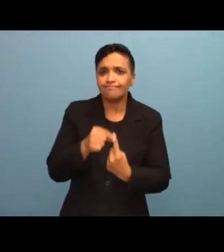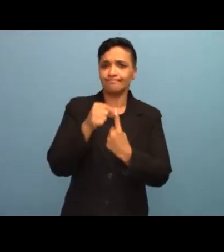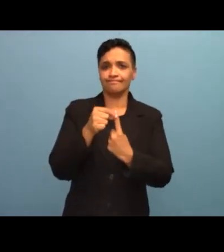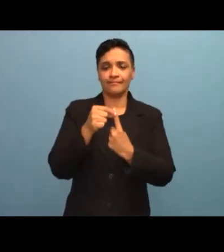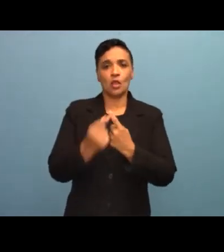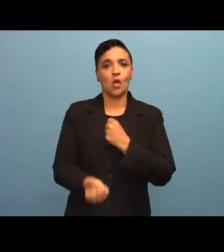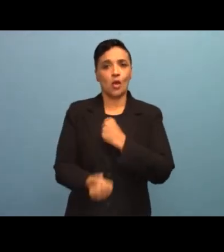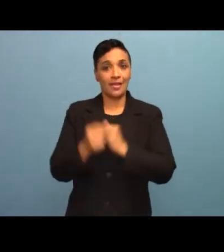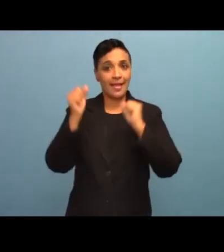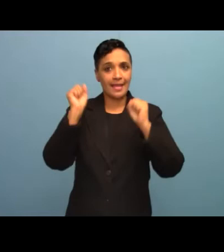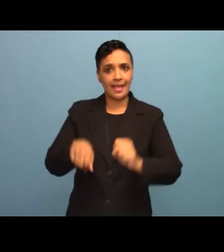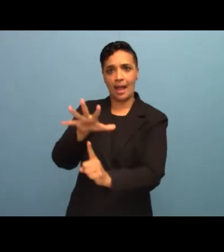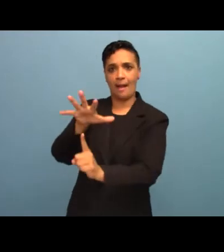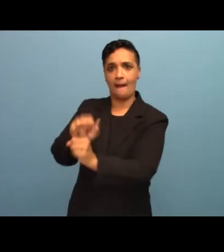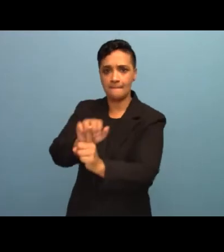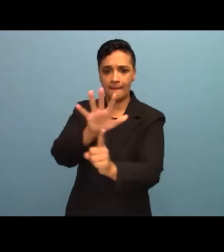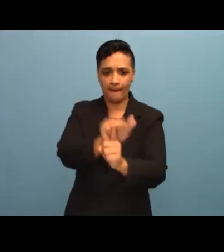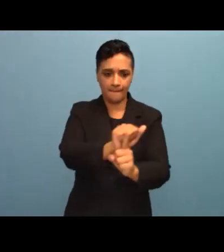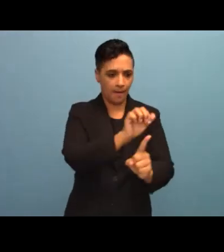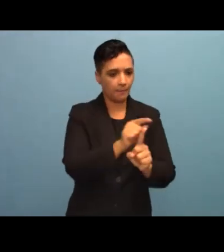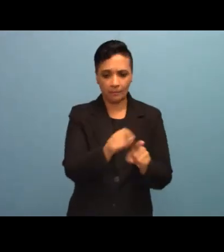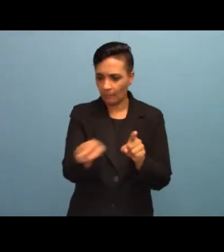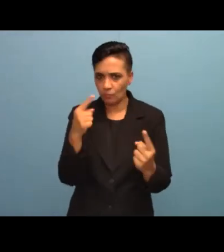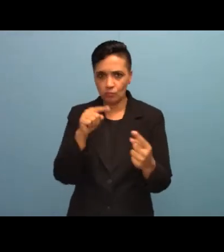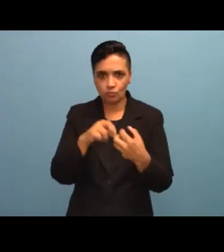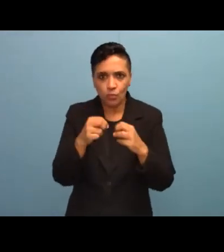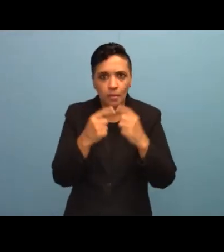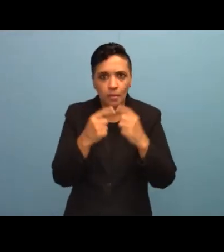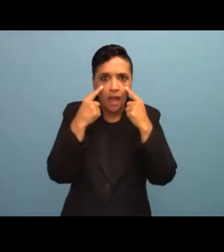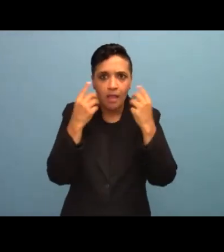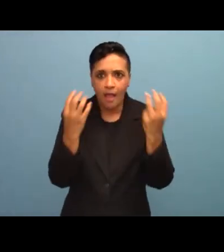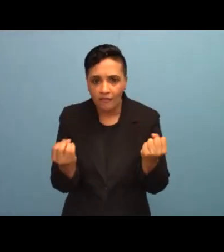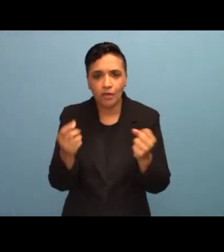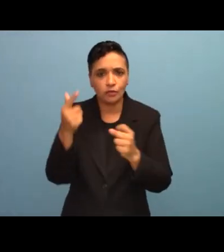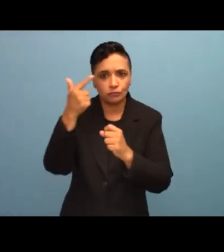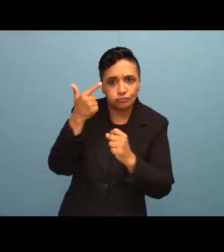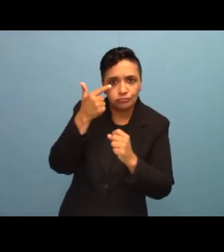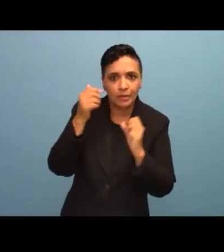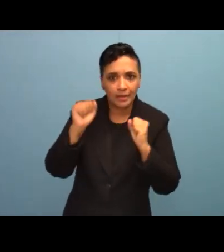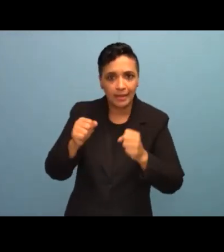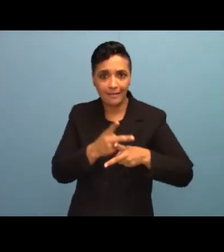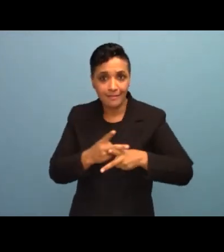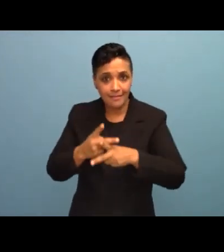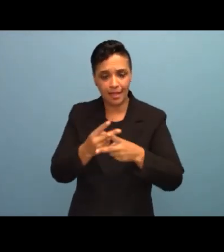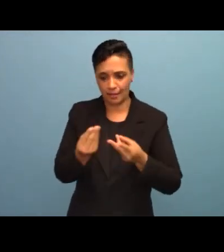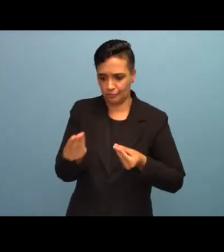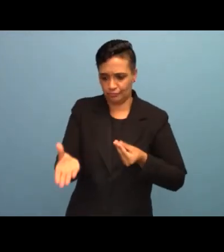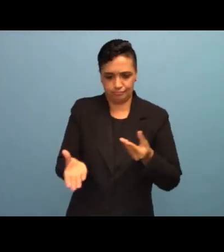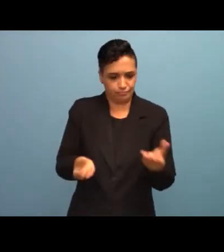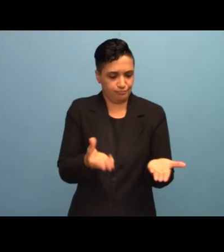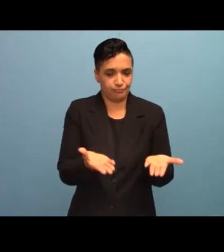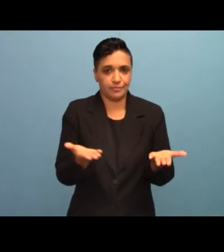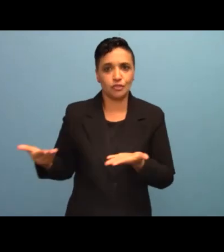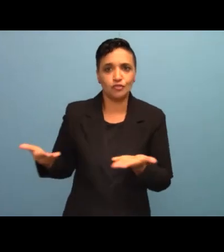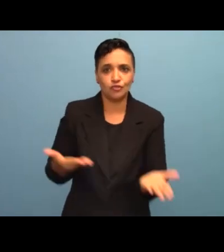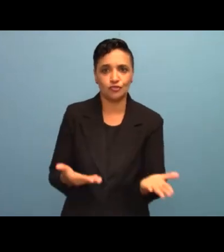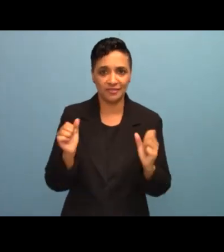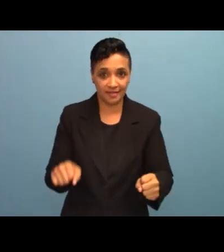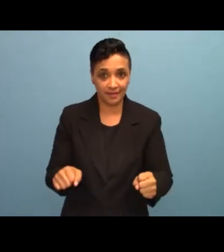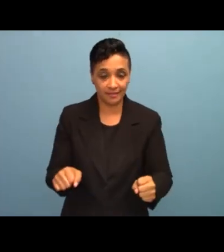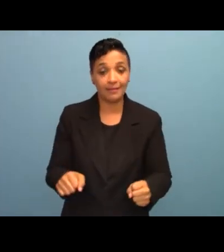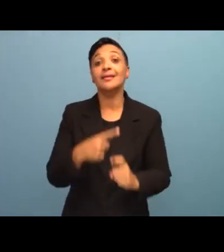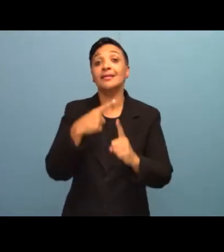early detection of eye conditions, but also ensure access to quality eye care. It is also evident that the delivery